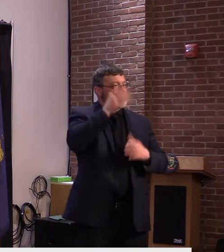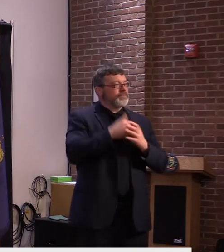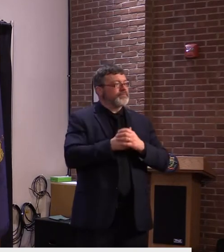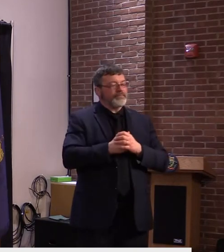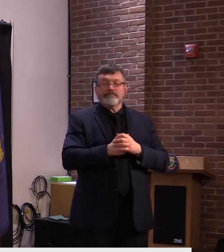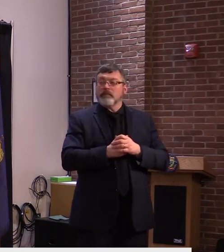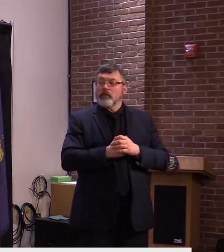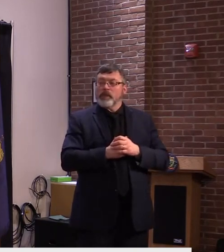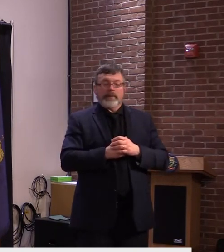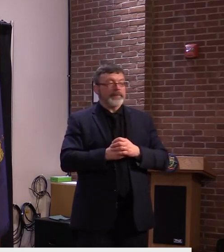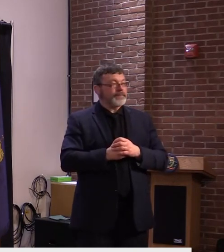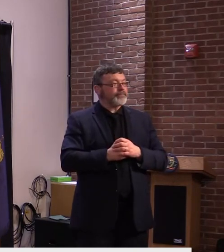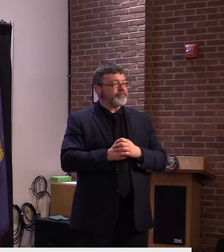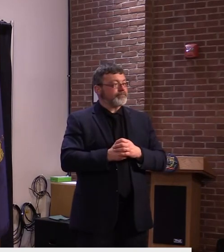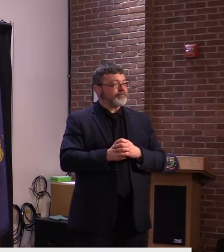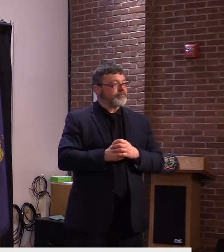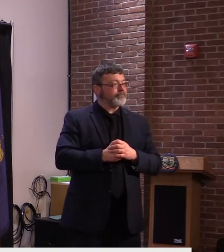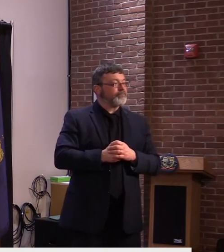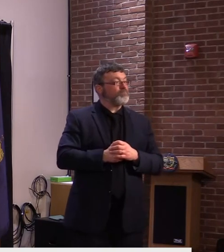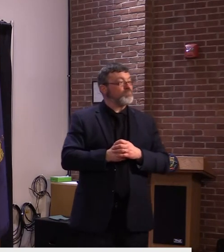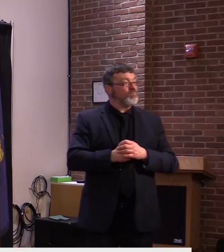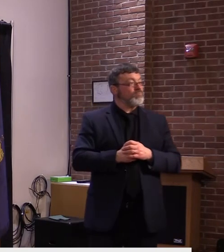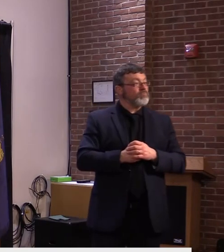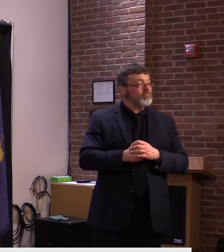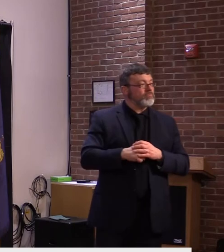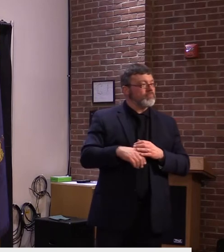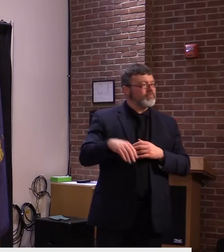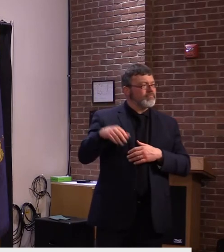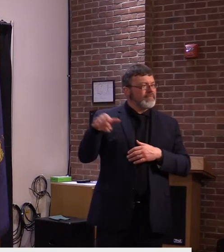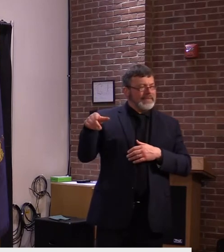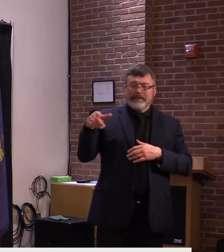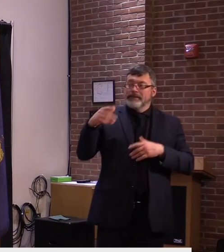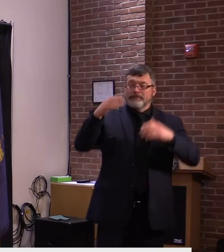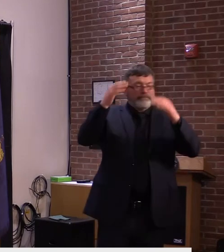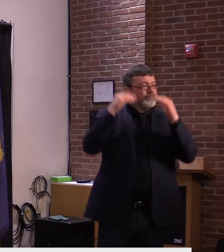All right, great, thank you. As for the wireless bill, Governor,